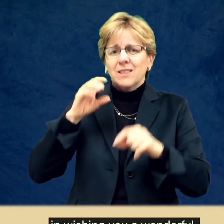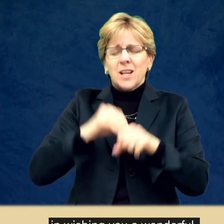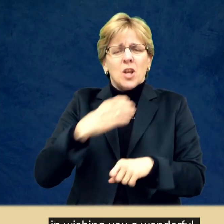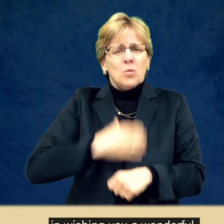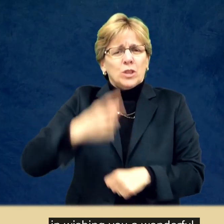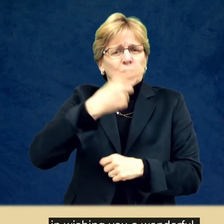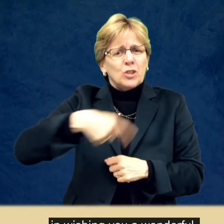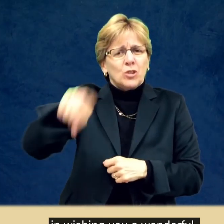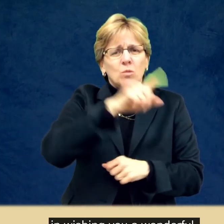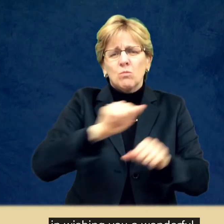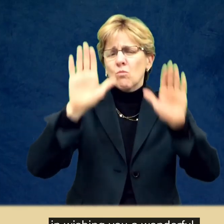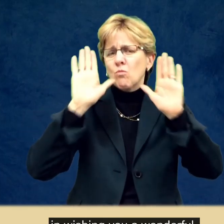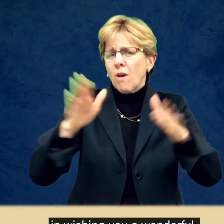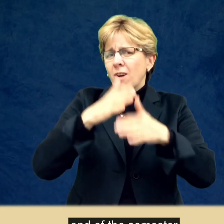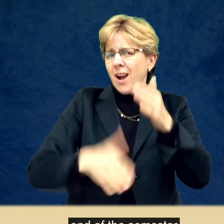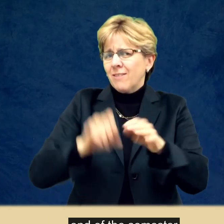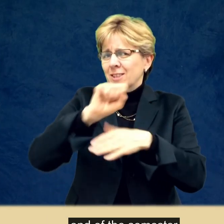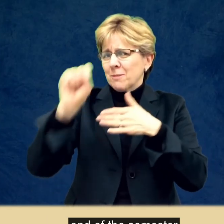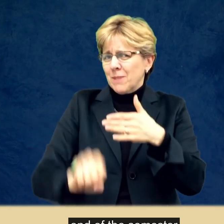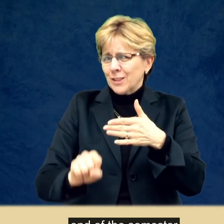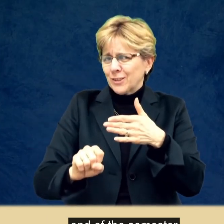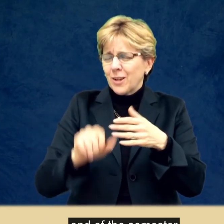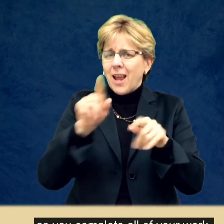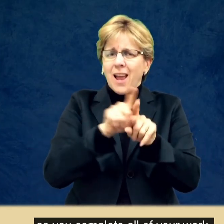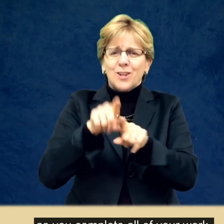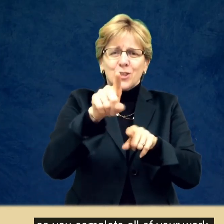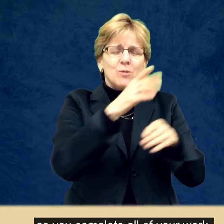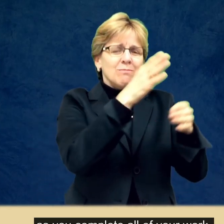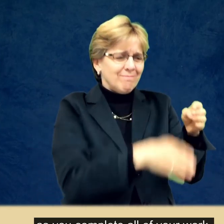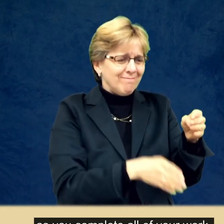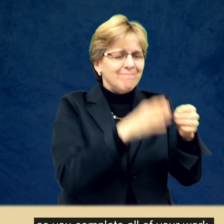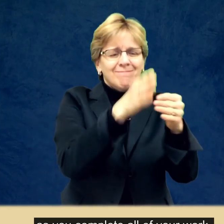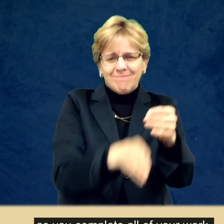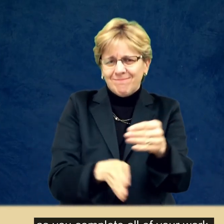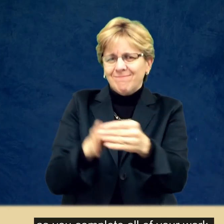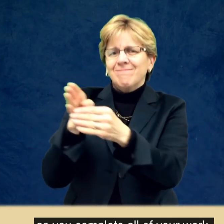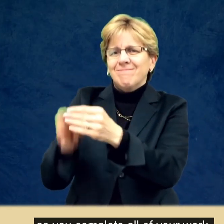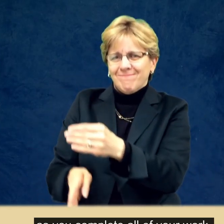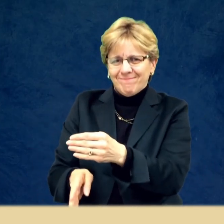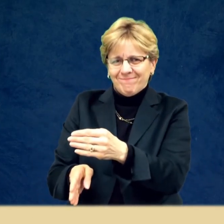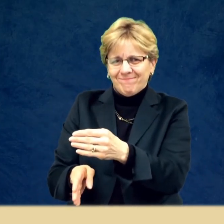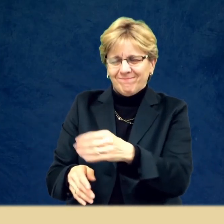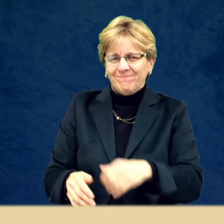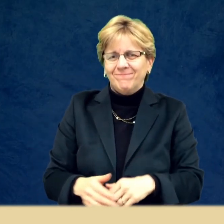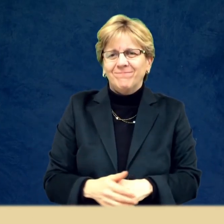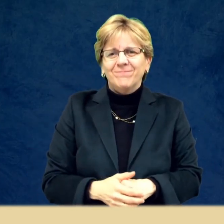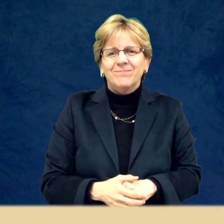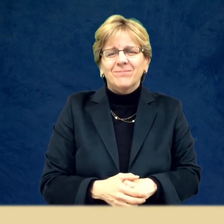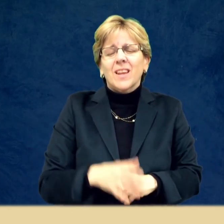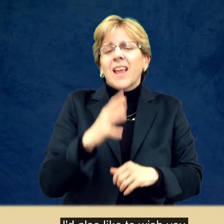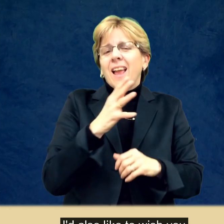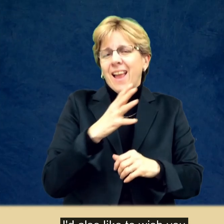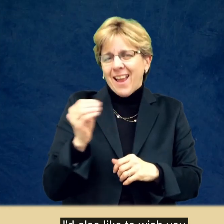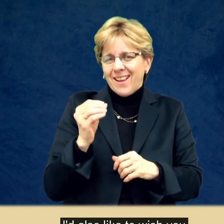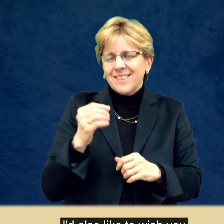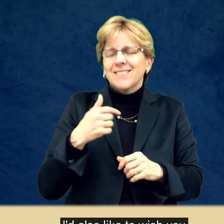wishing you a wonderful end of the semester as you complete all of your work. work. I'd also like